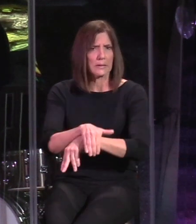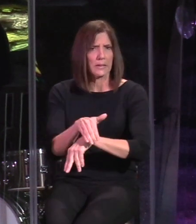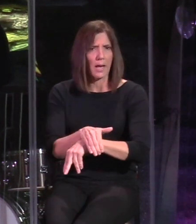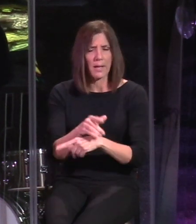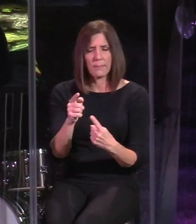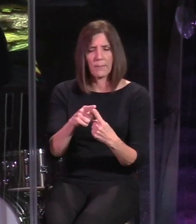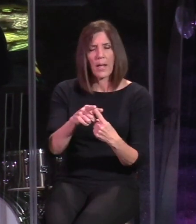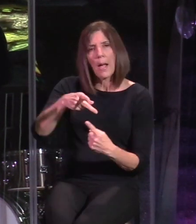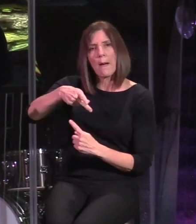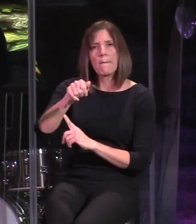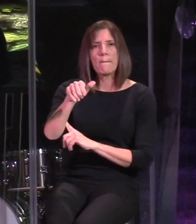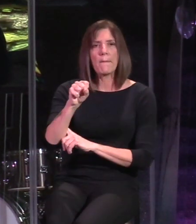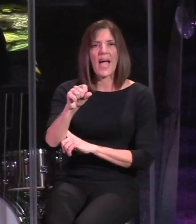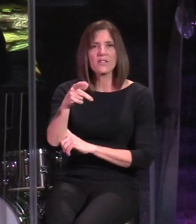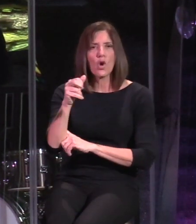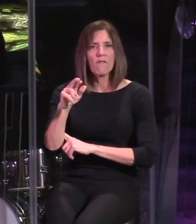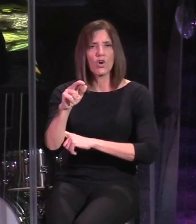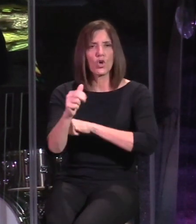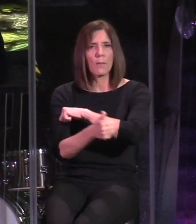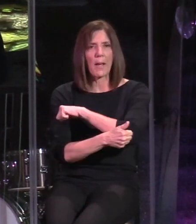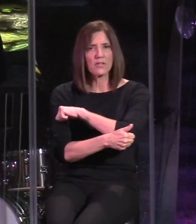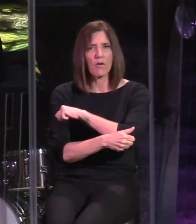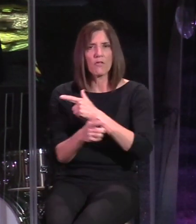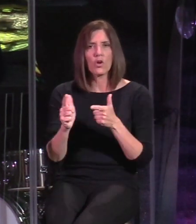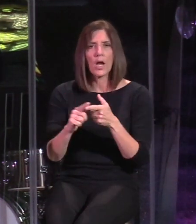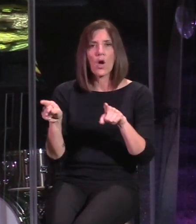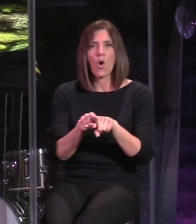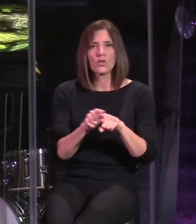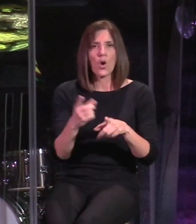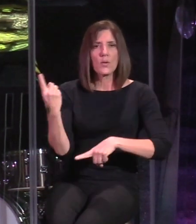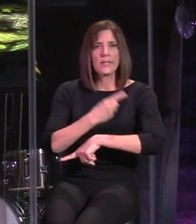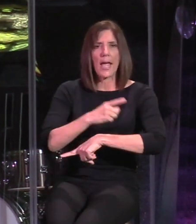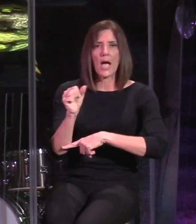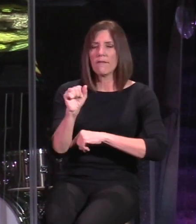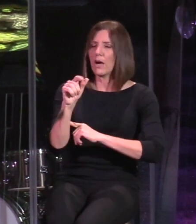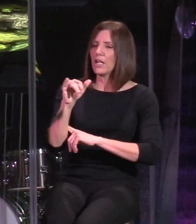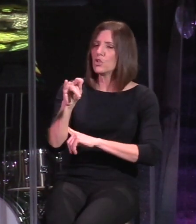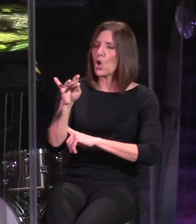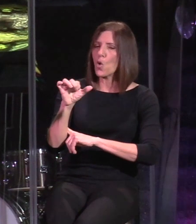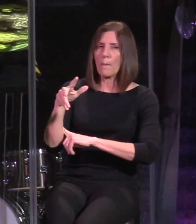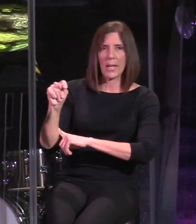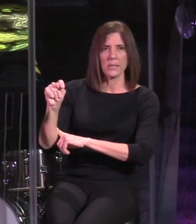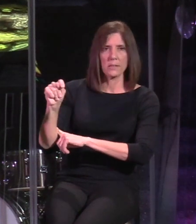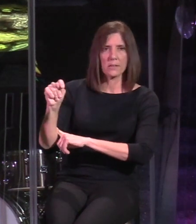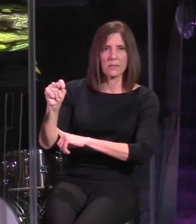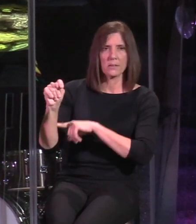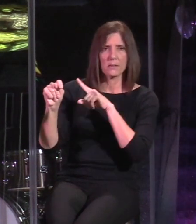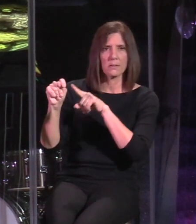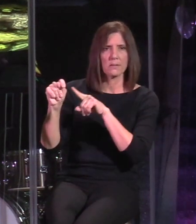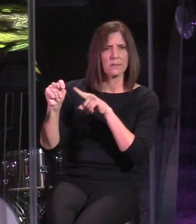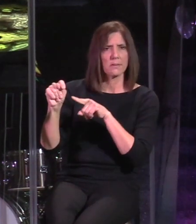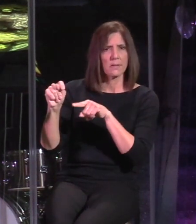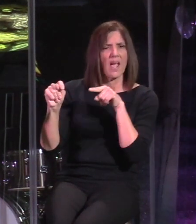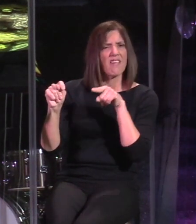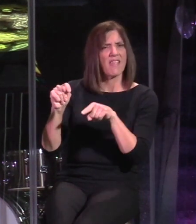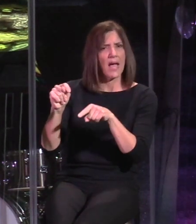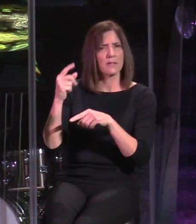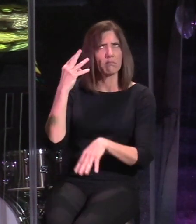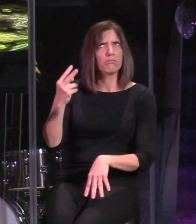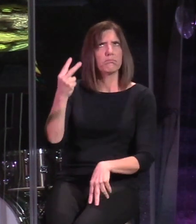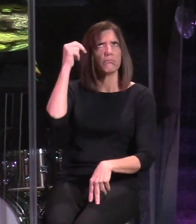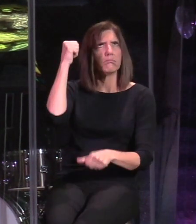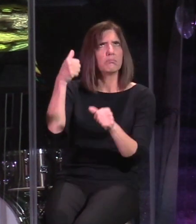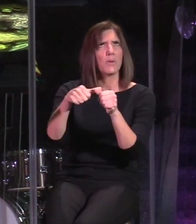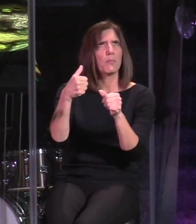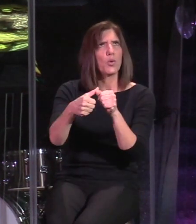the Passover and the Day of Atonement. The Passover was a memorial by God, of God bringing the